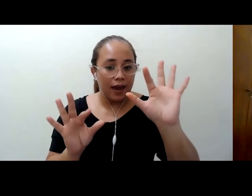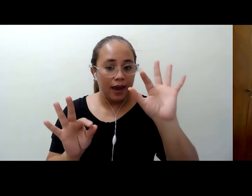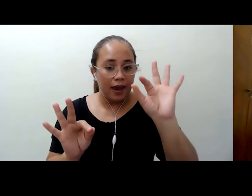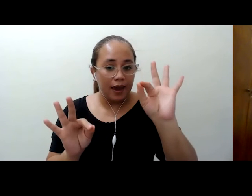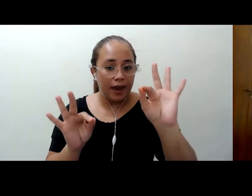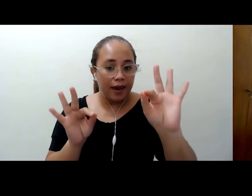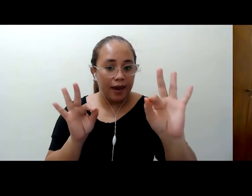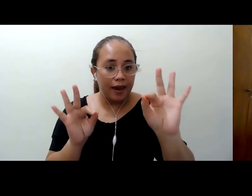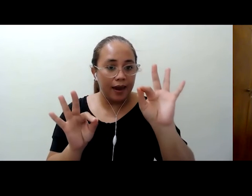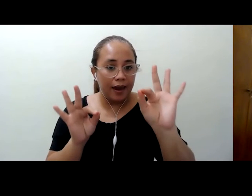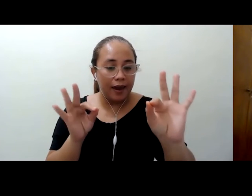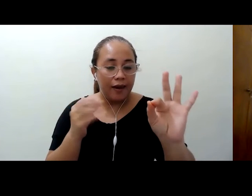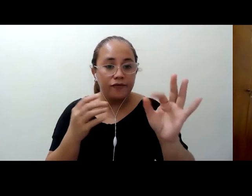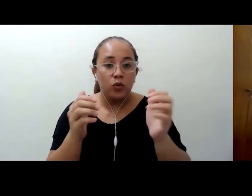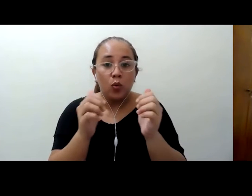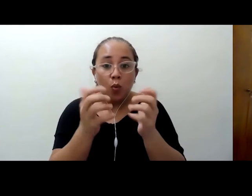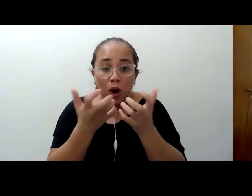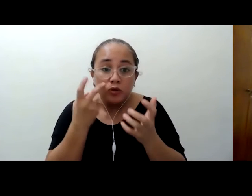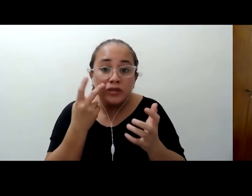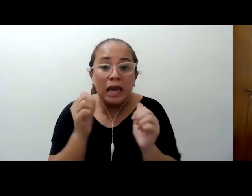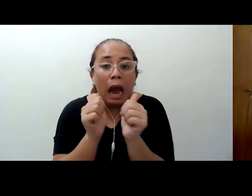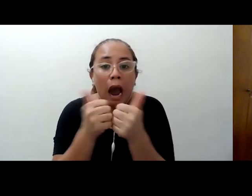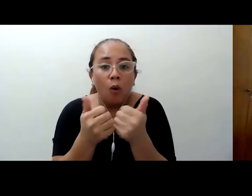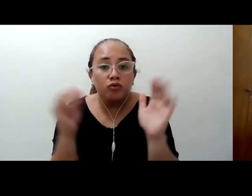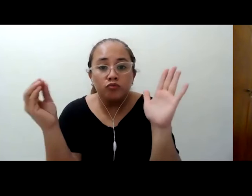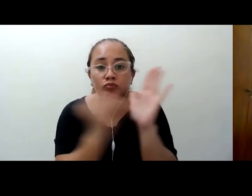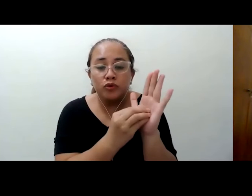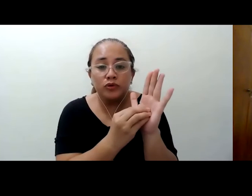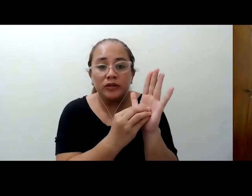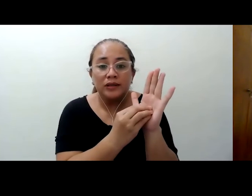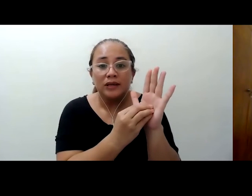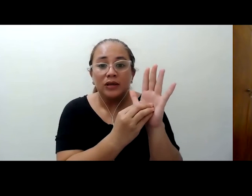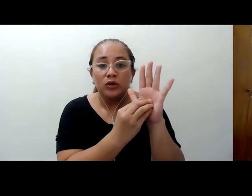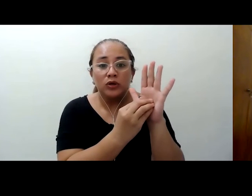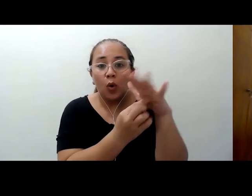how to put in the orientation symbols, let me